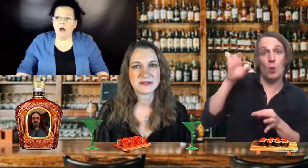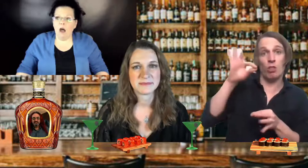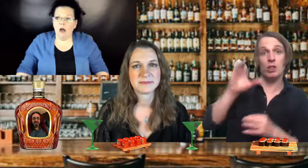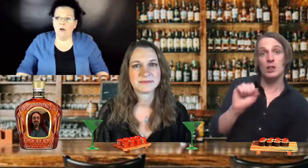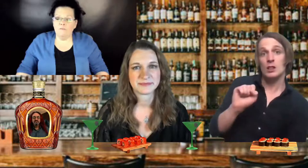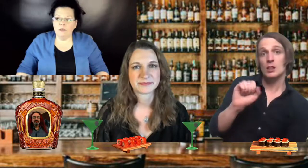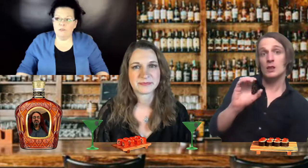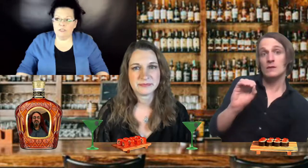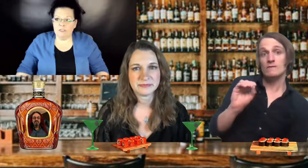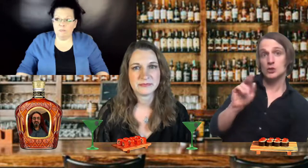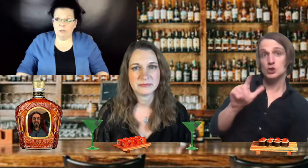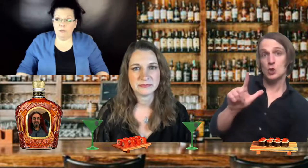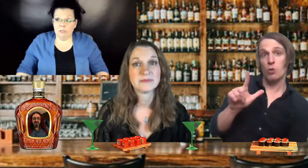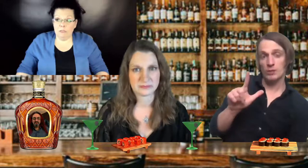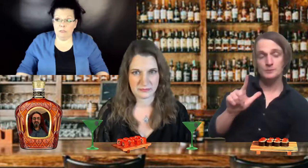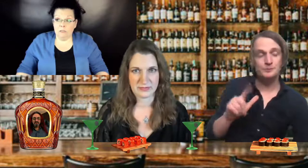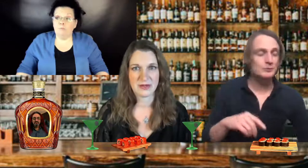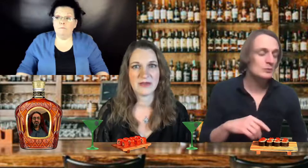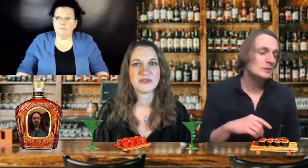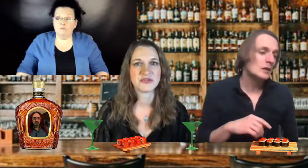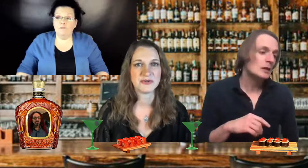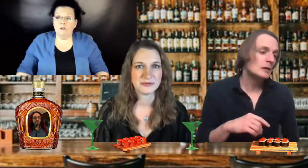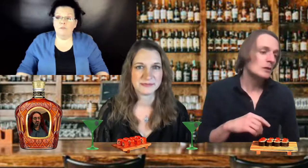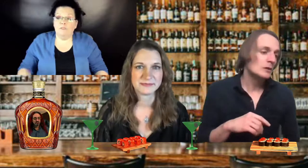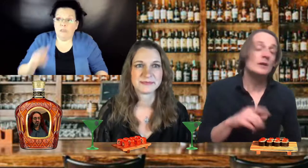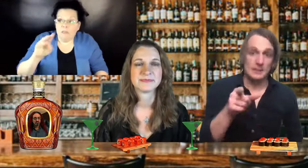Movement of the Spirit.